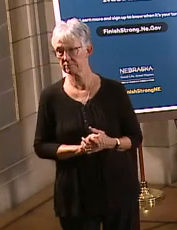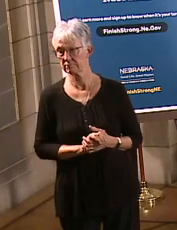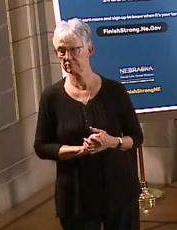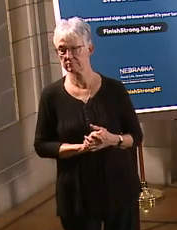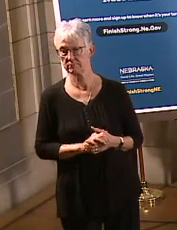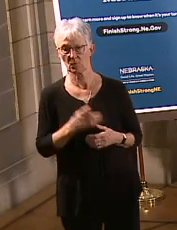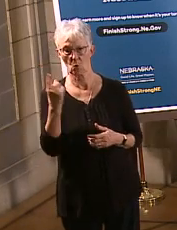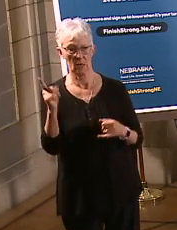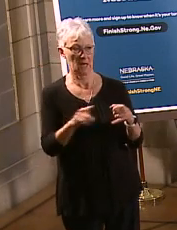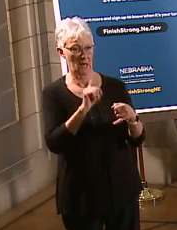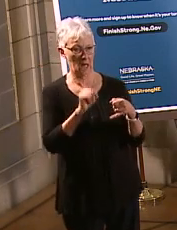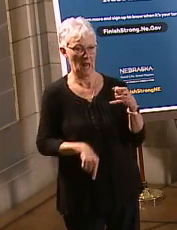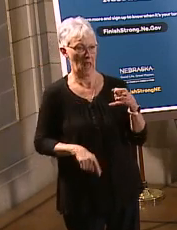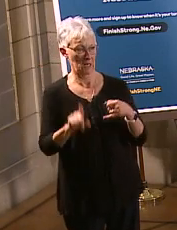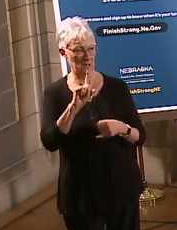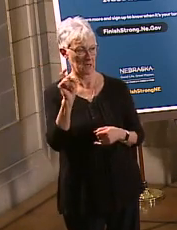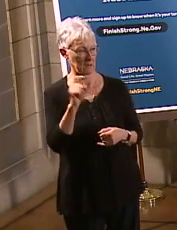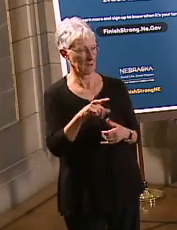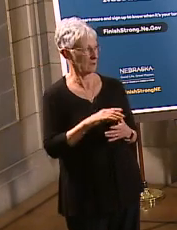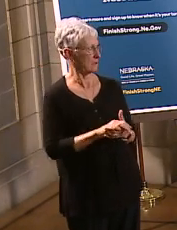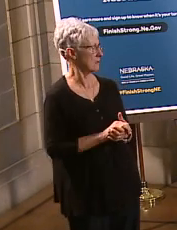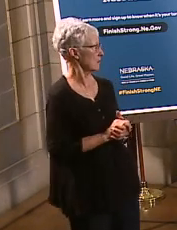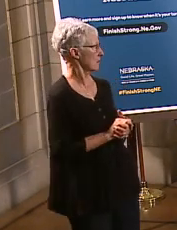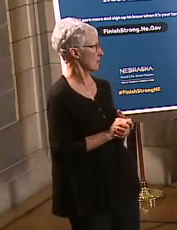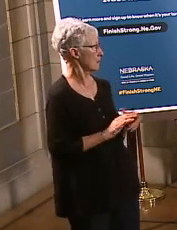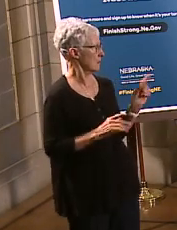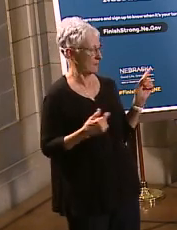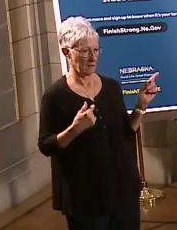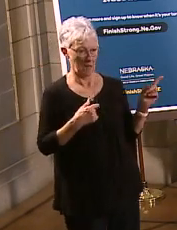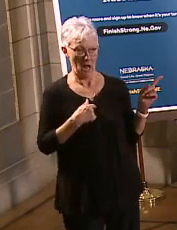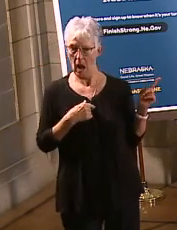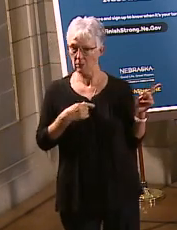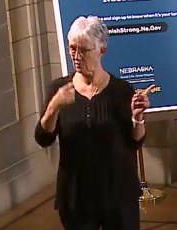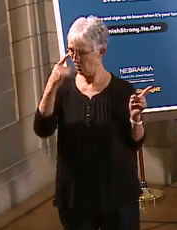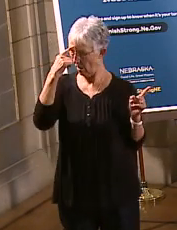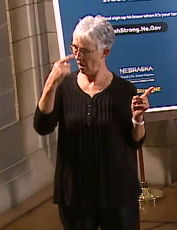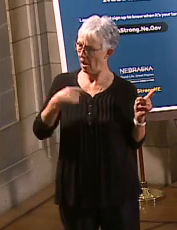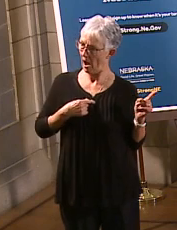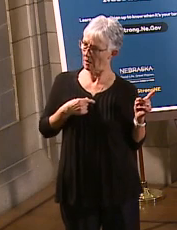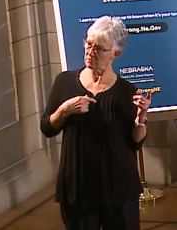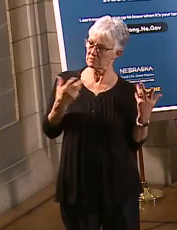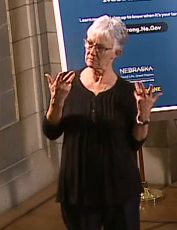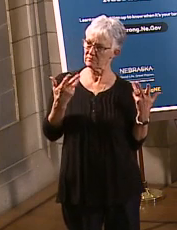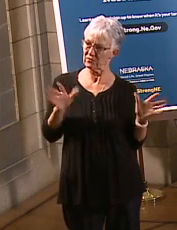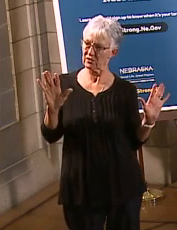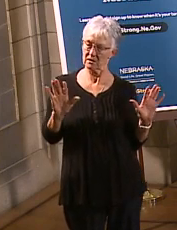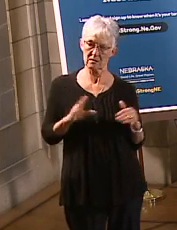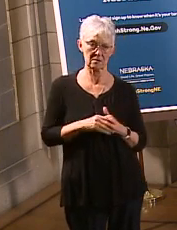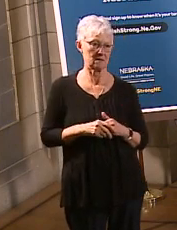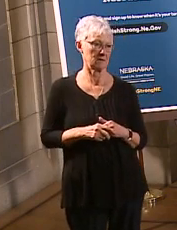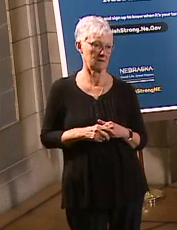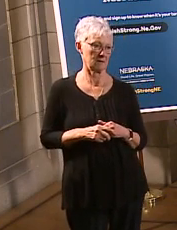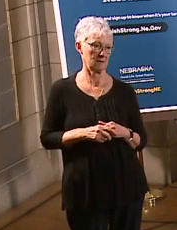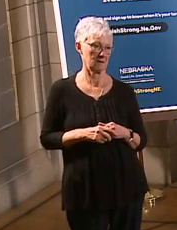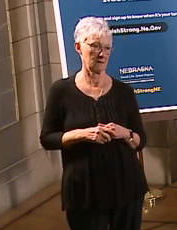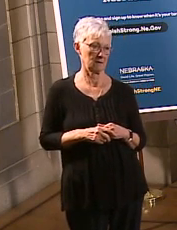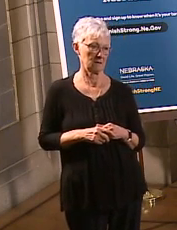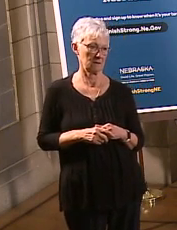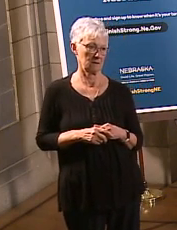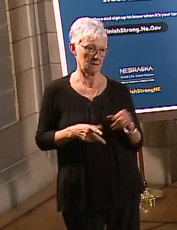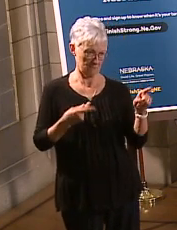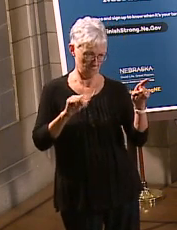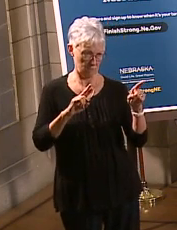All right, one last question. I was actually going to call it there because Andrew asked like 3 there, kind of went beyond 2, but okay, fine. We'll do. Anybody ask one more?